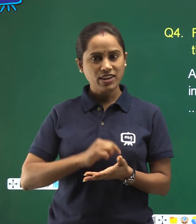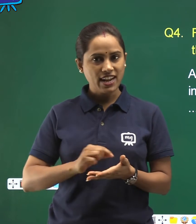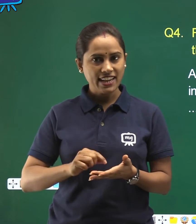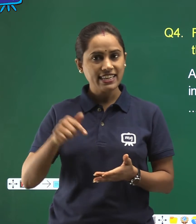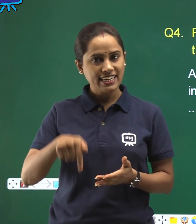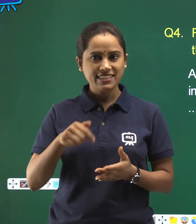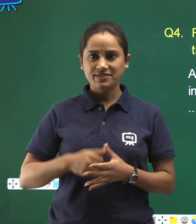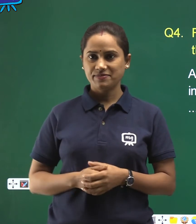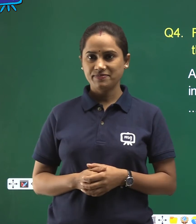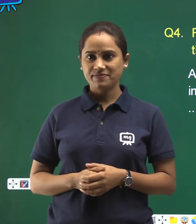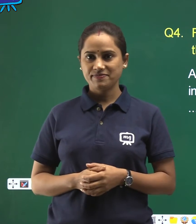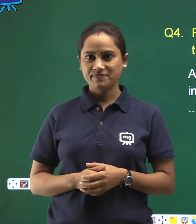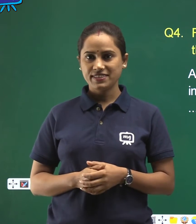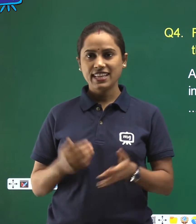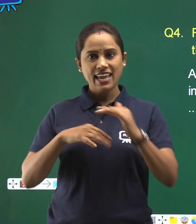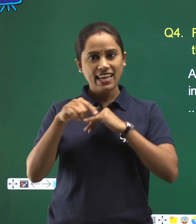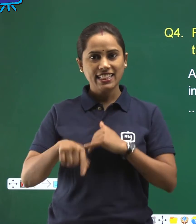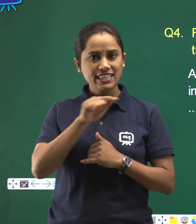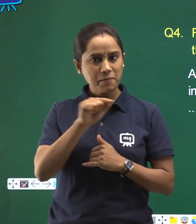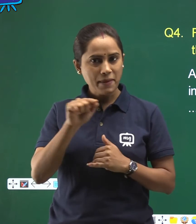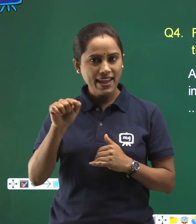write it in this blank.